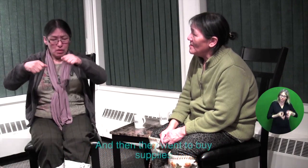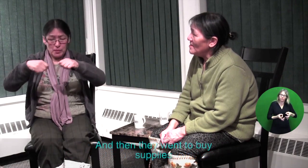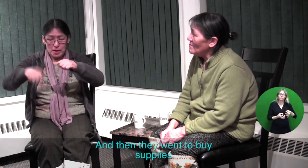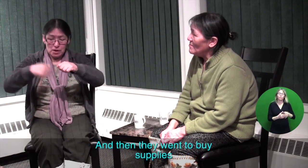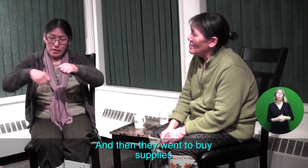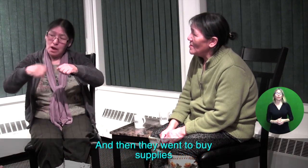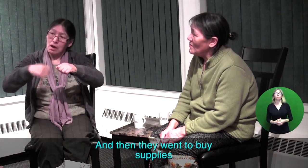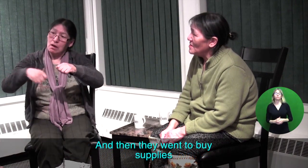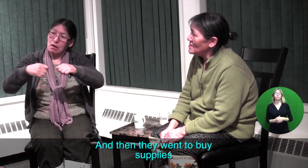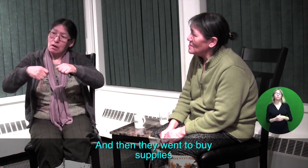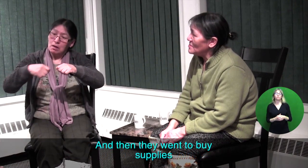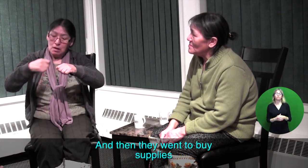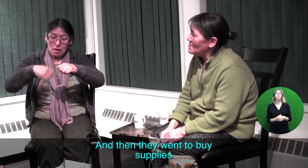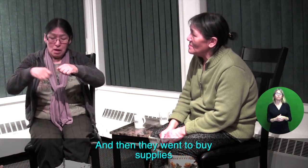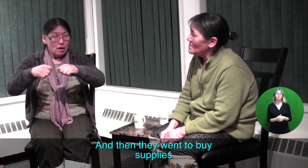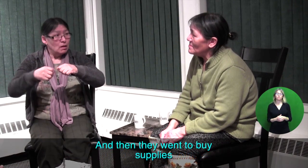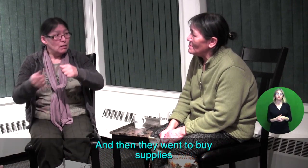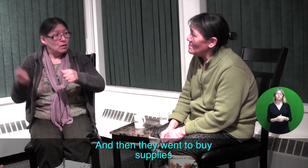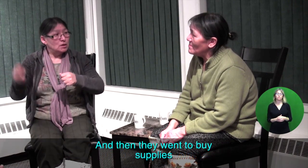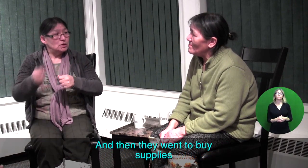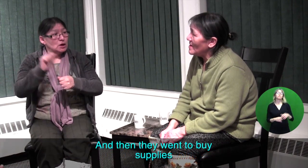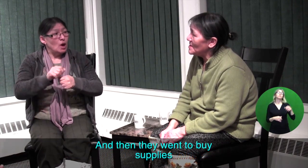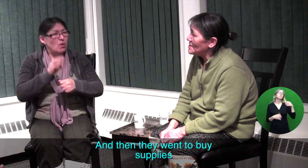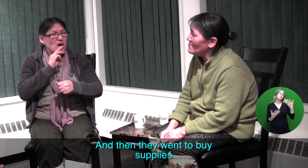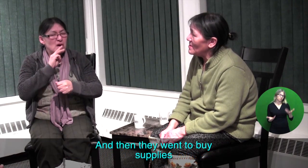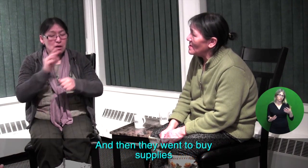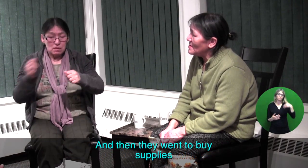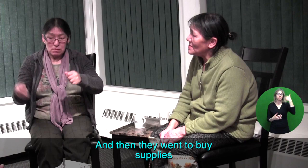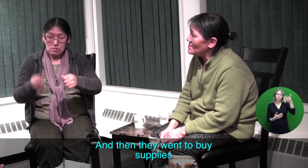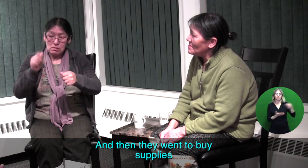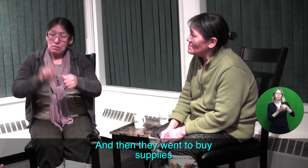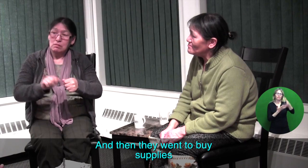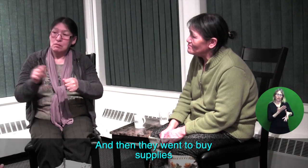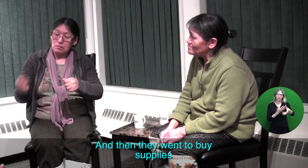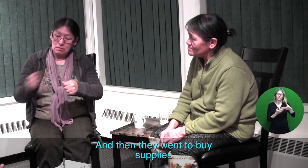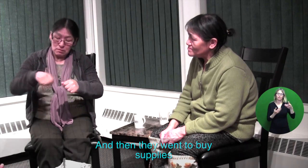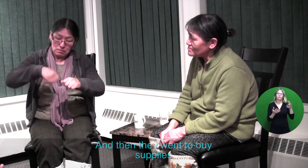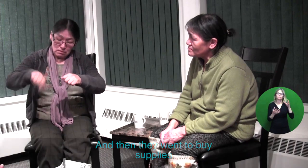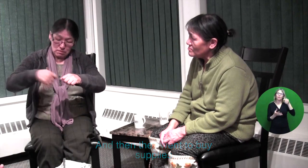Oh. And then they went to buy supplies, so